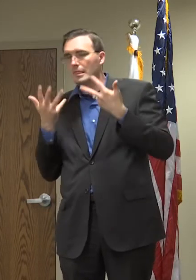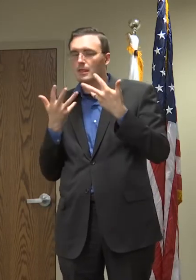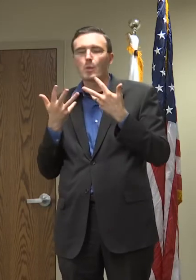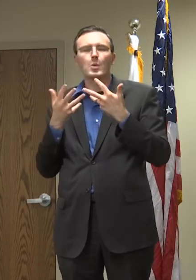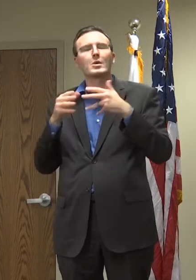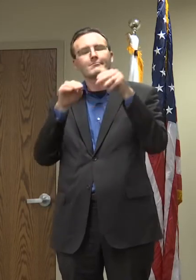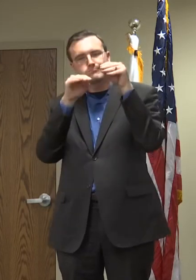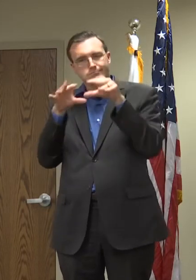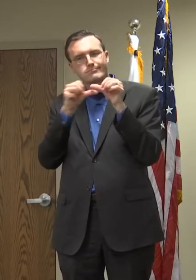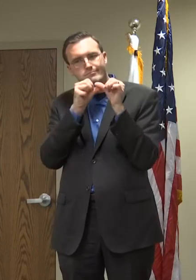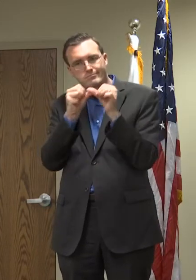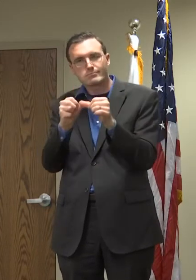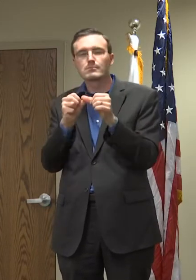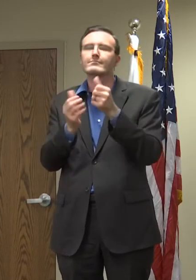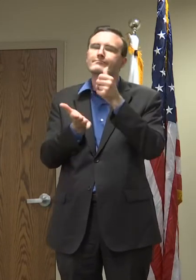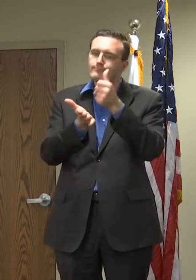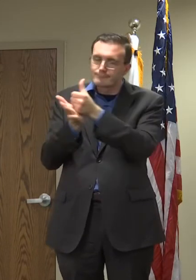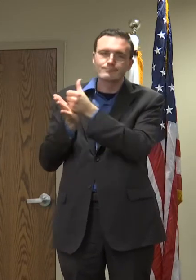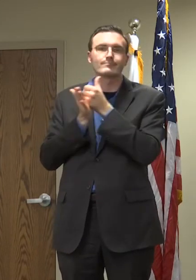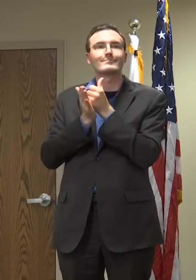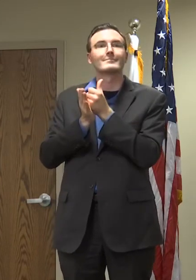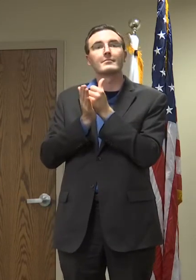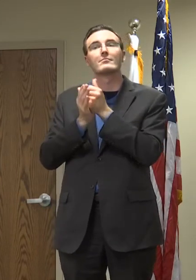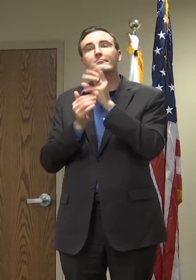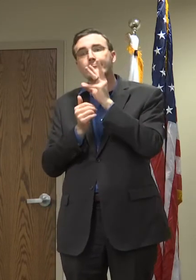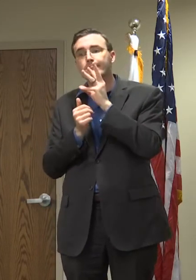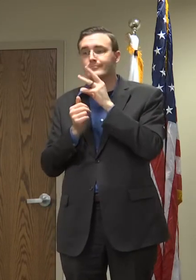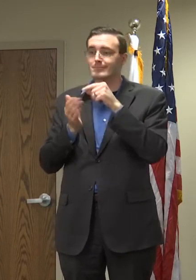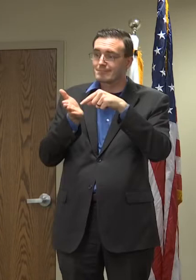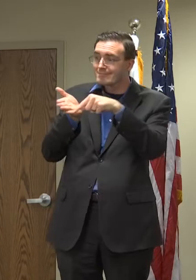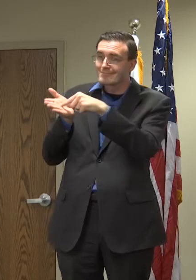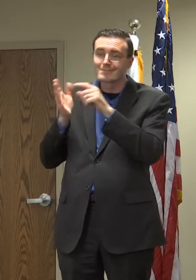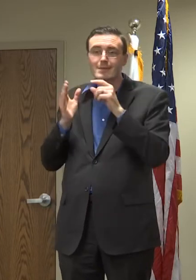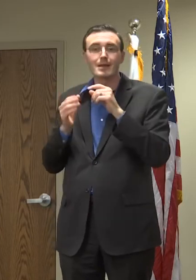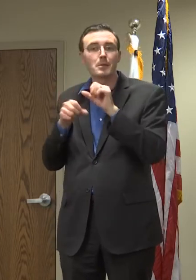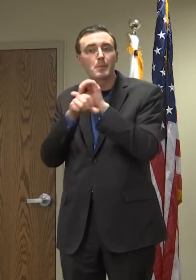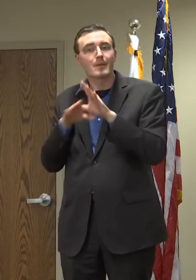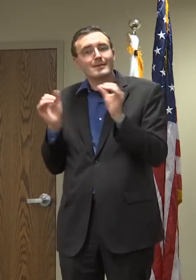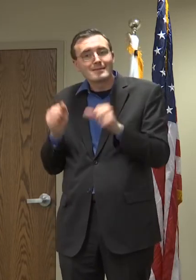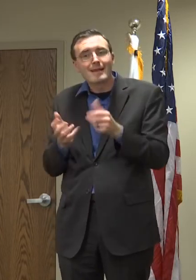pandemic. So while we're seeing these signs of progress,